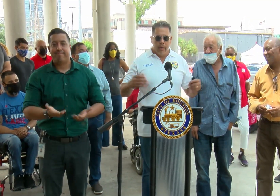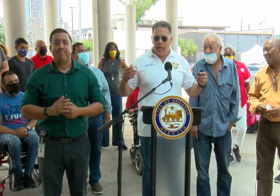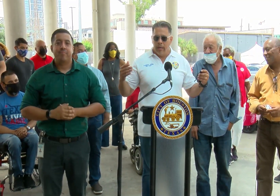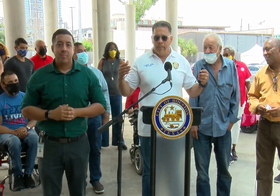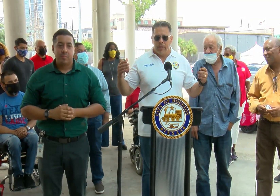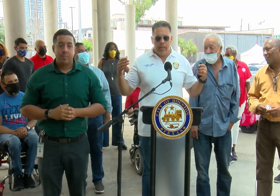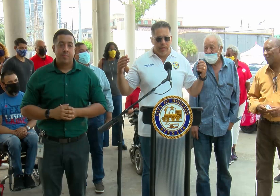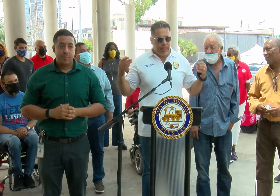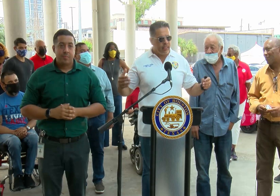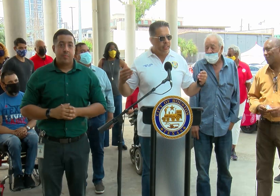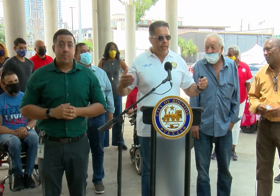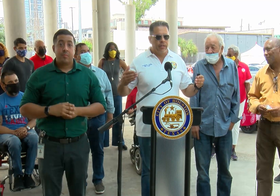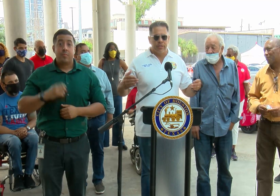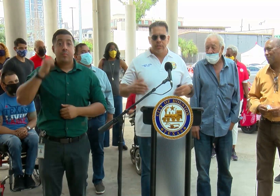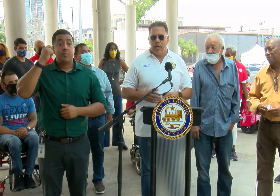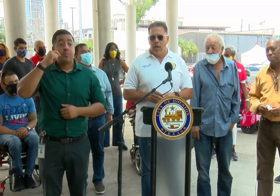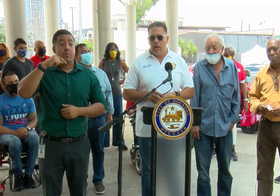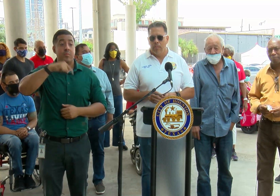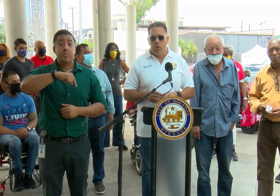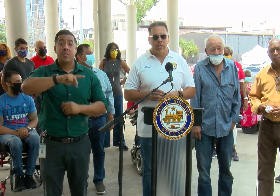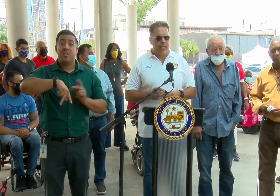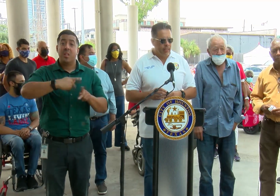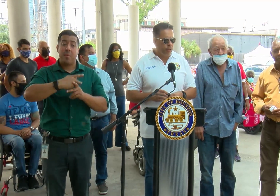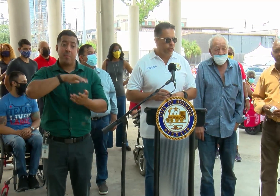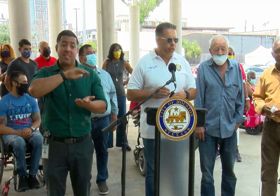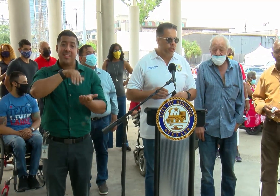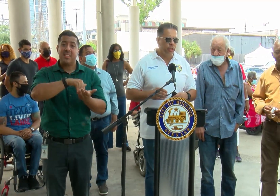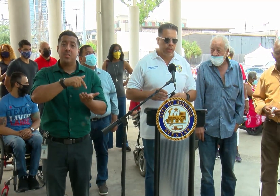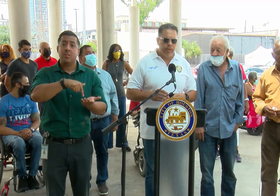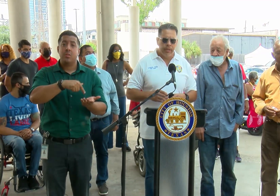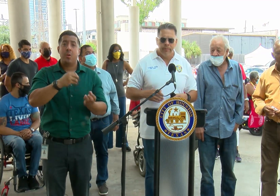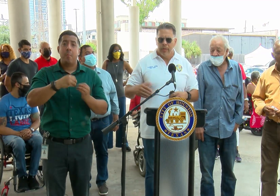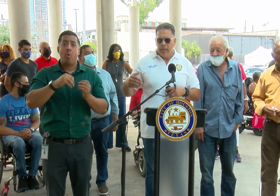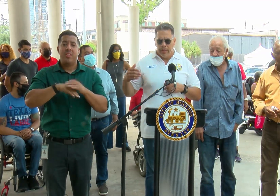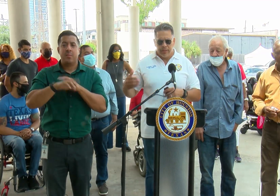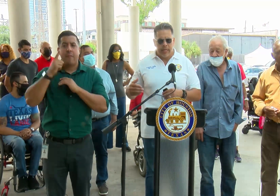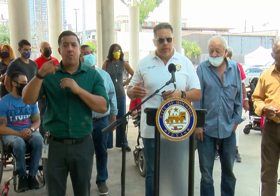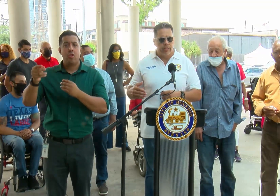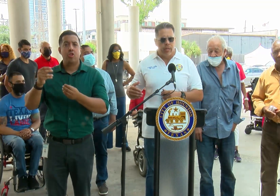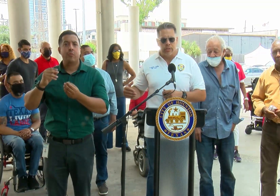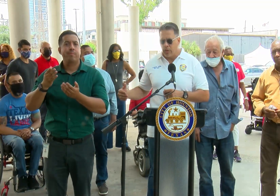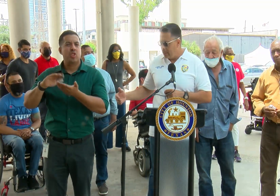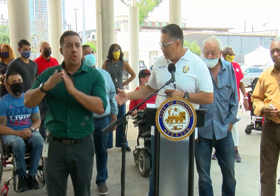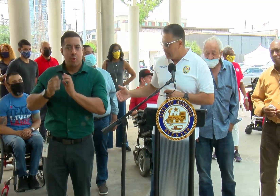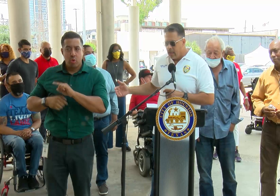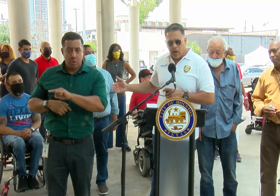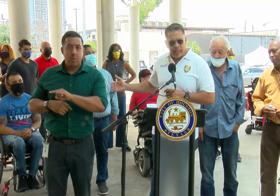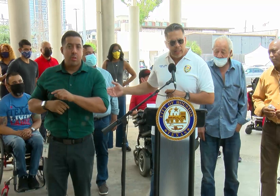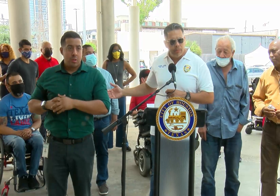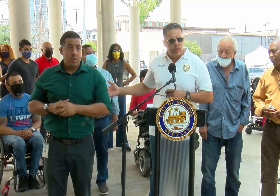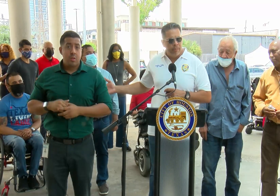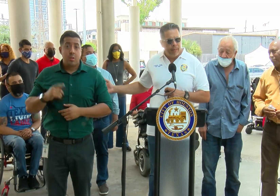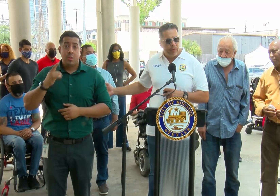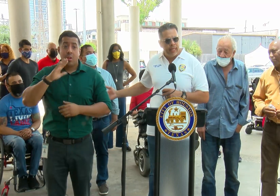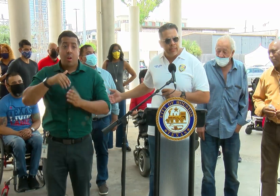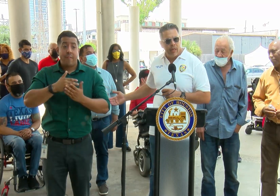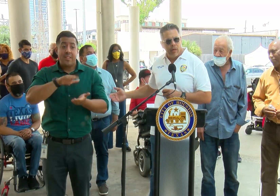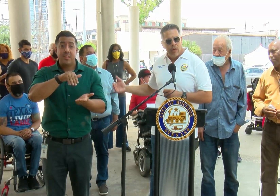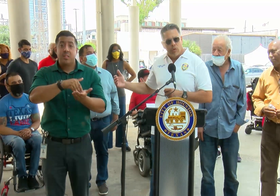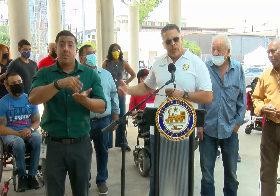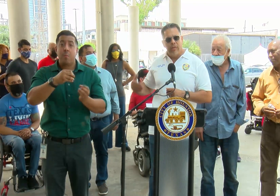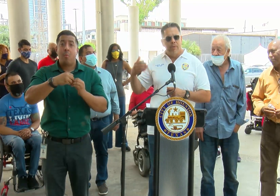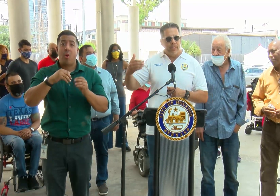look, these centers are more accessible to the community. These centers certainly are accessible to the people